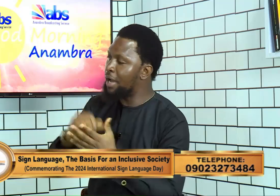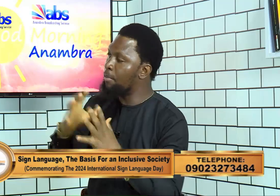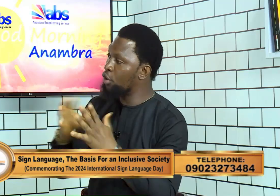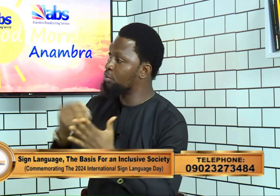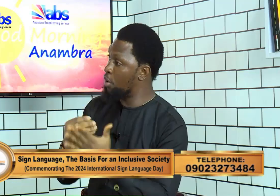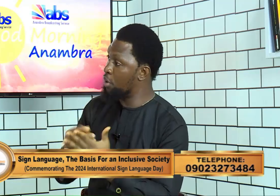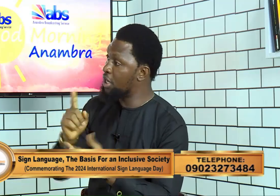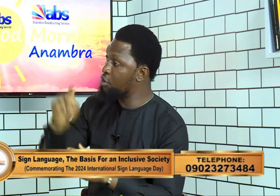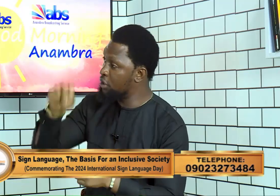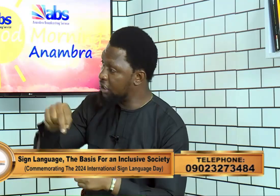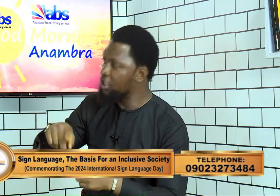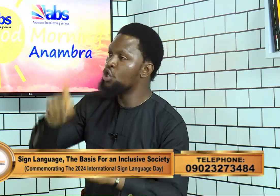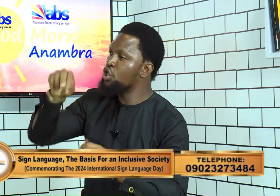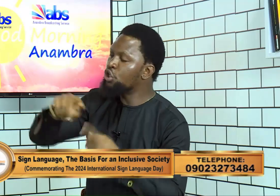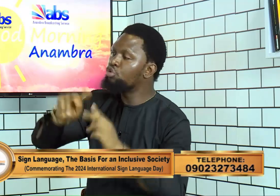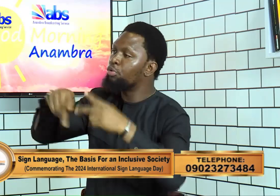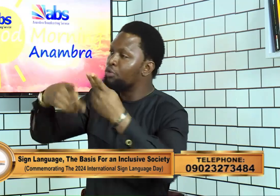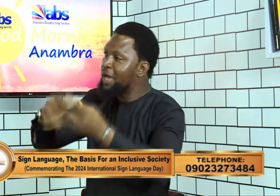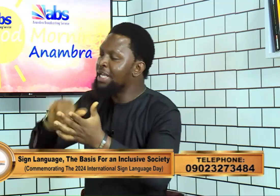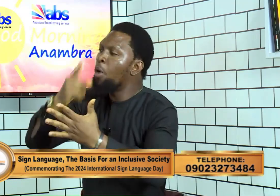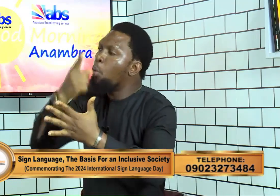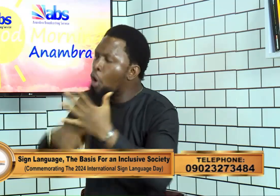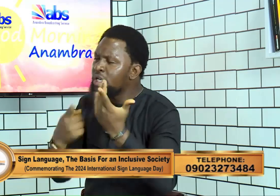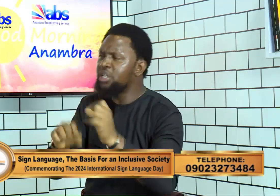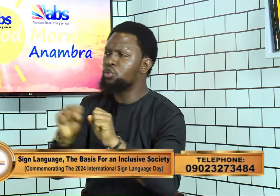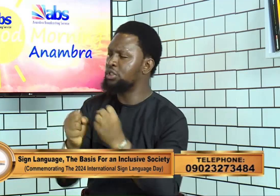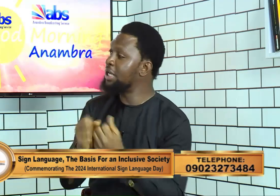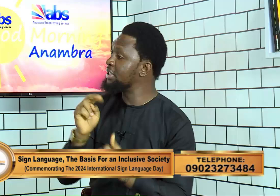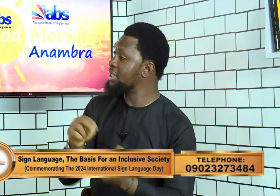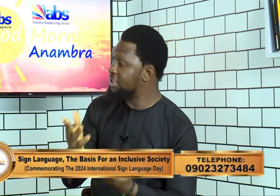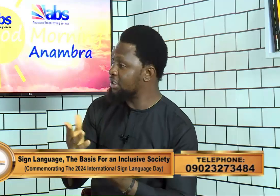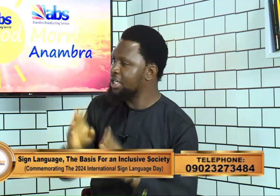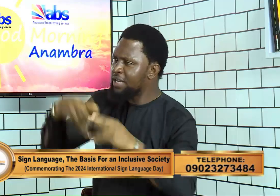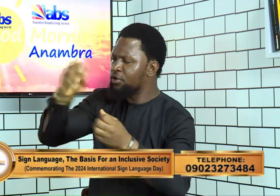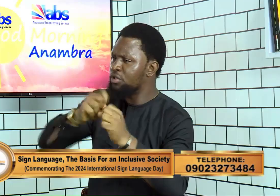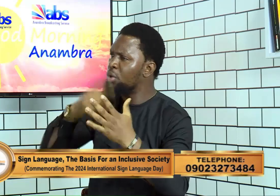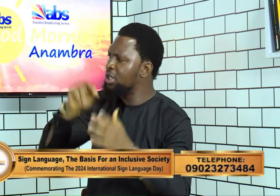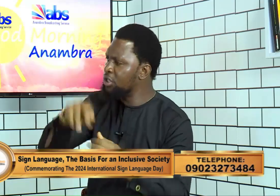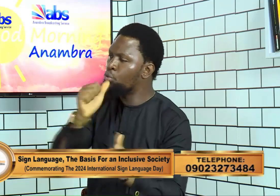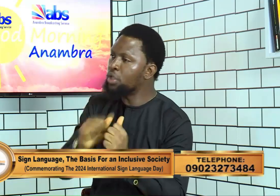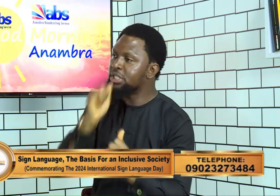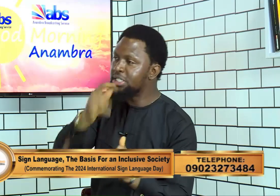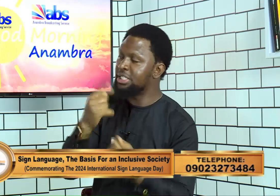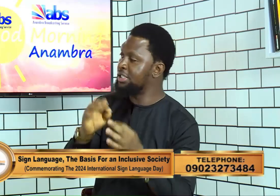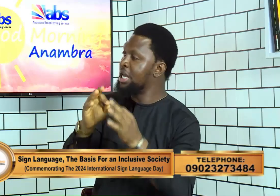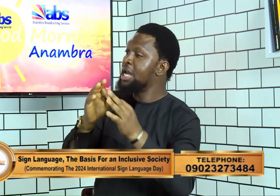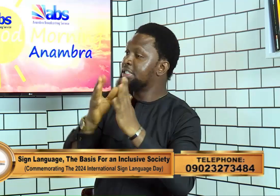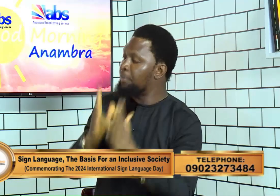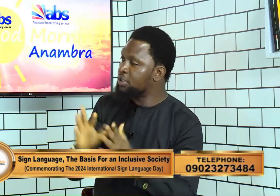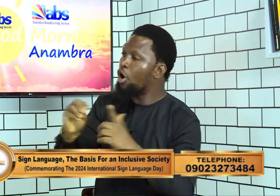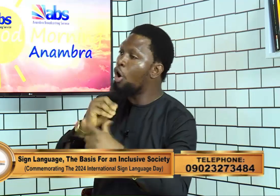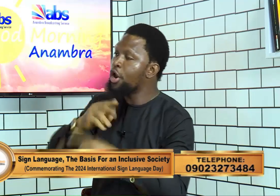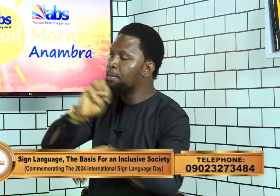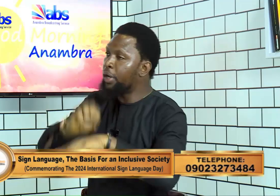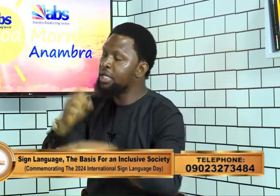have that much more money that you need to provide what the society needs. Give the society what they need, which is this